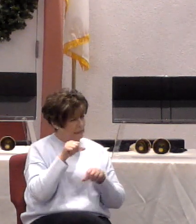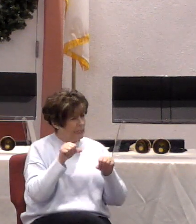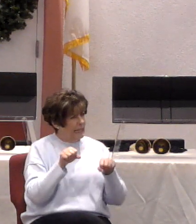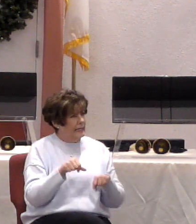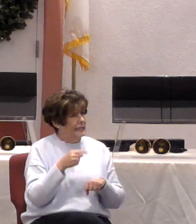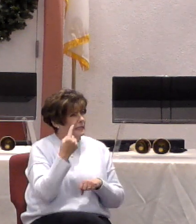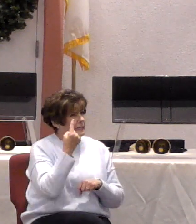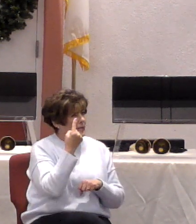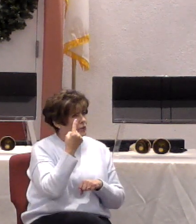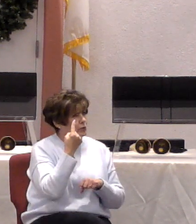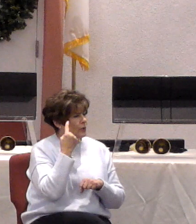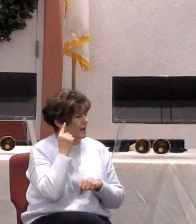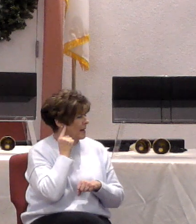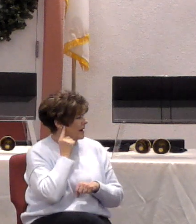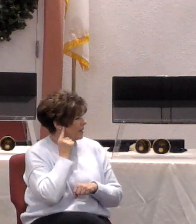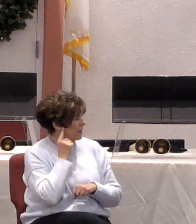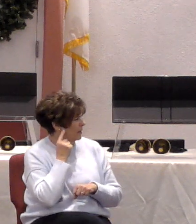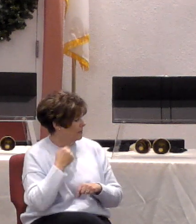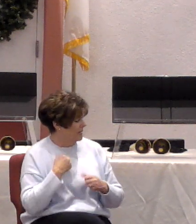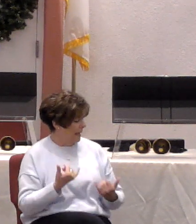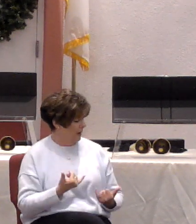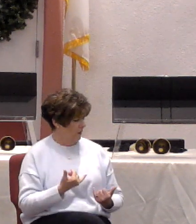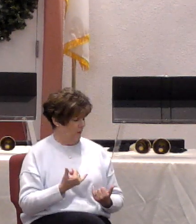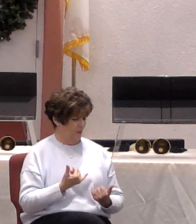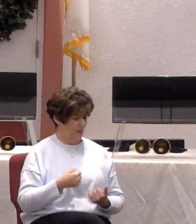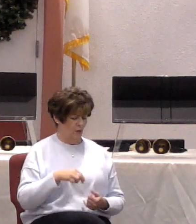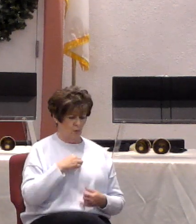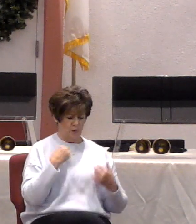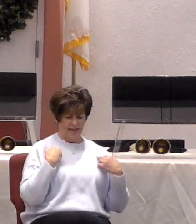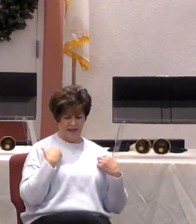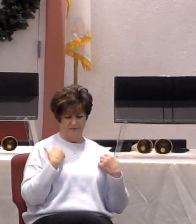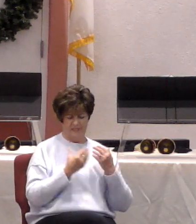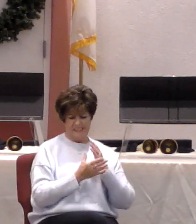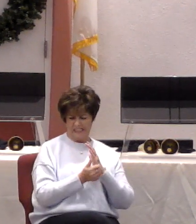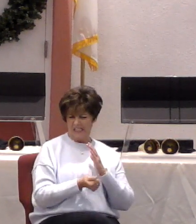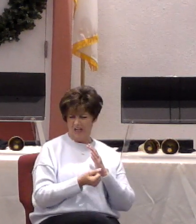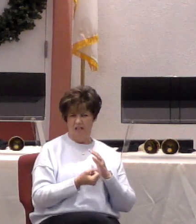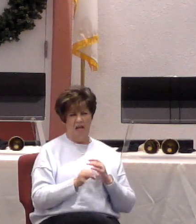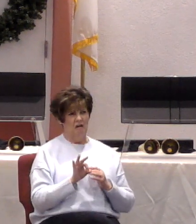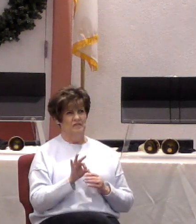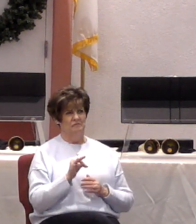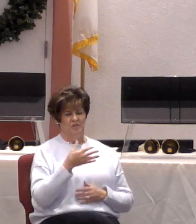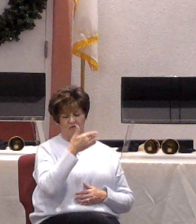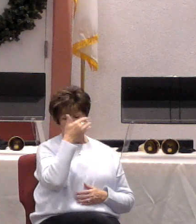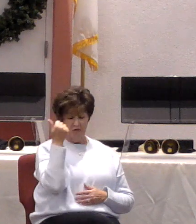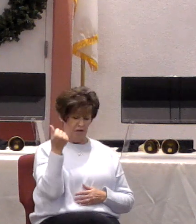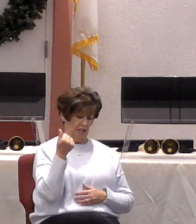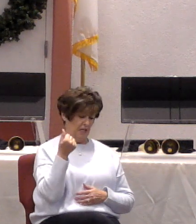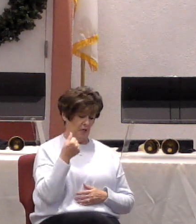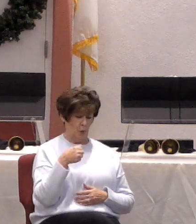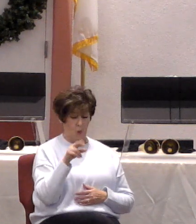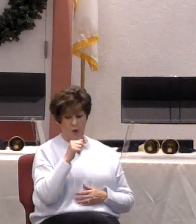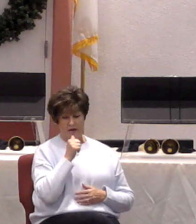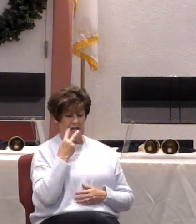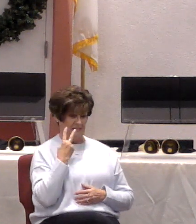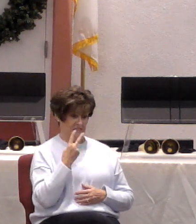skill of forgetting, of overlooking, of not seeing that you are